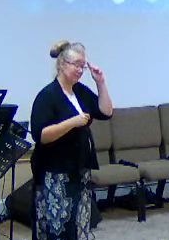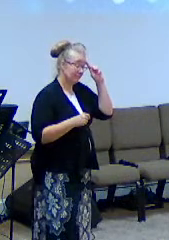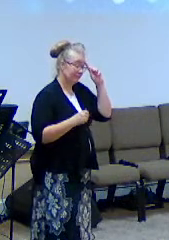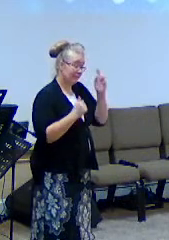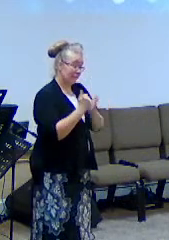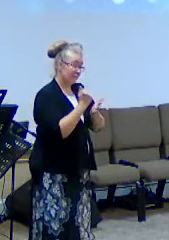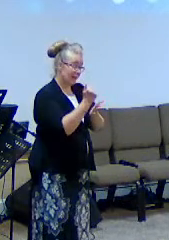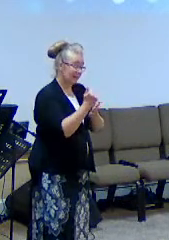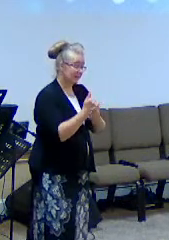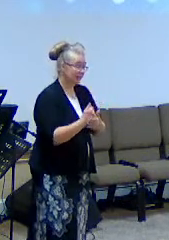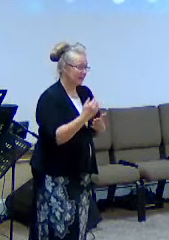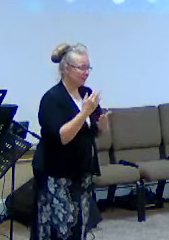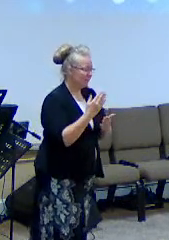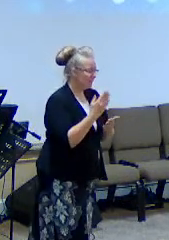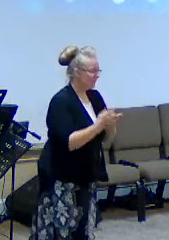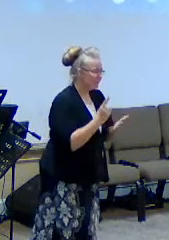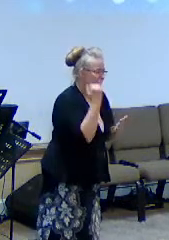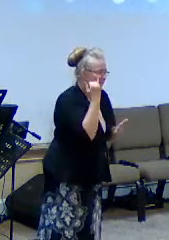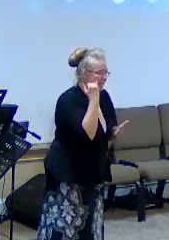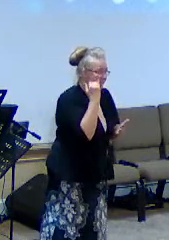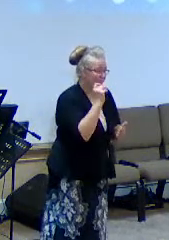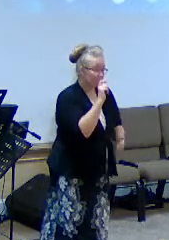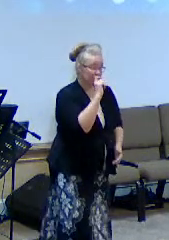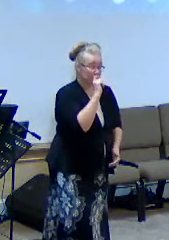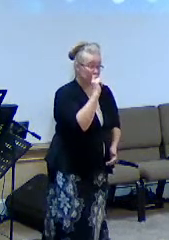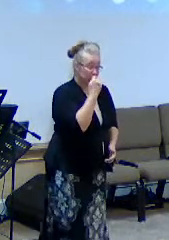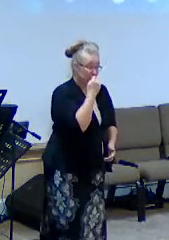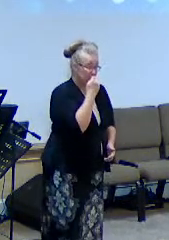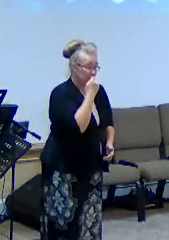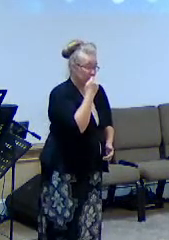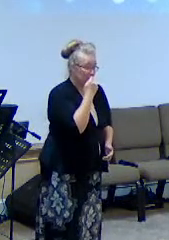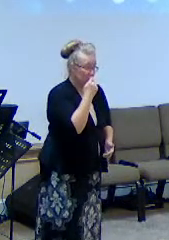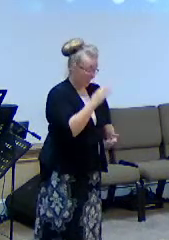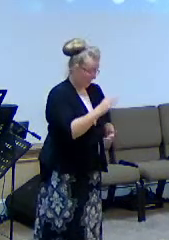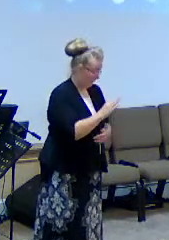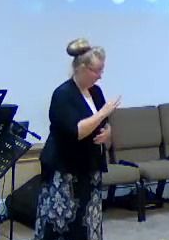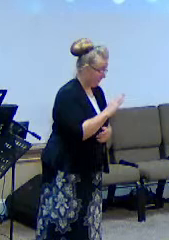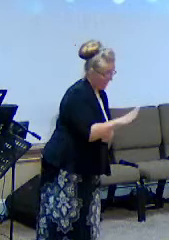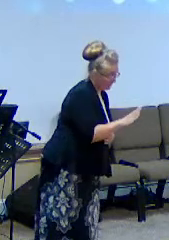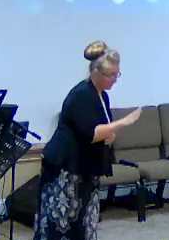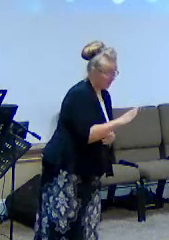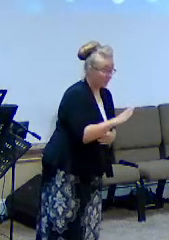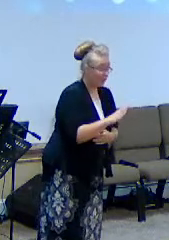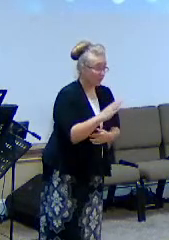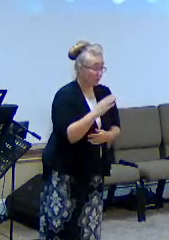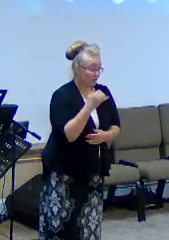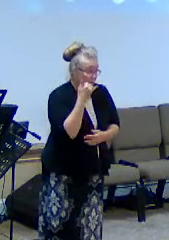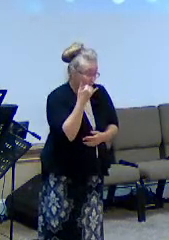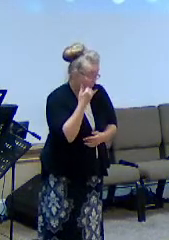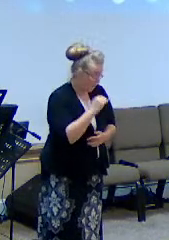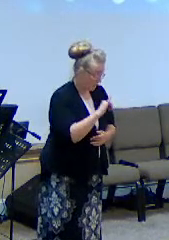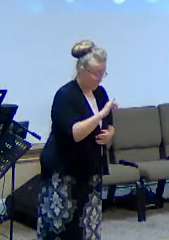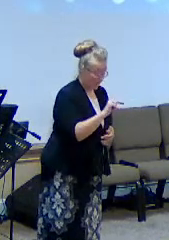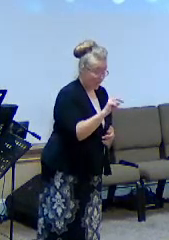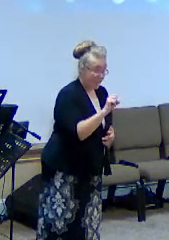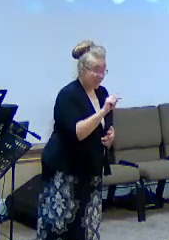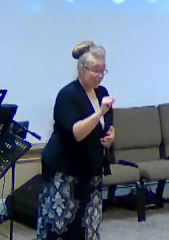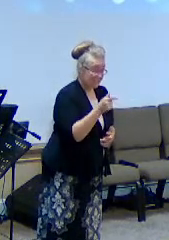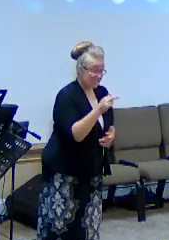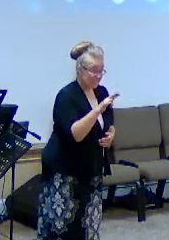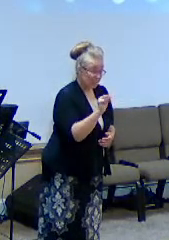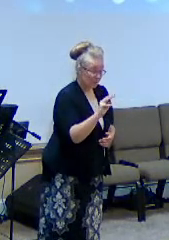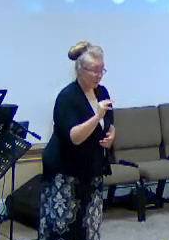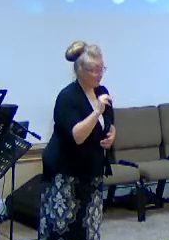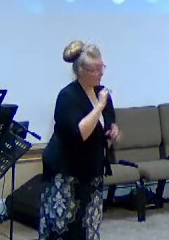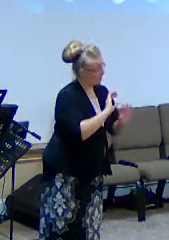Amen. Somebody, if you can just go ahead and turn off the cell phone, turn off Facebook, turn off Instagram. You shouldn't be on TikTok, praise